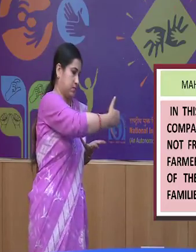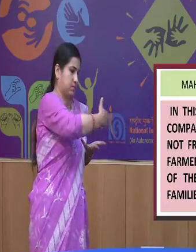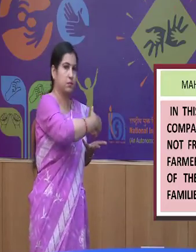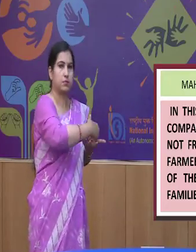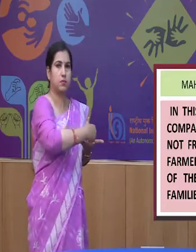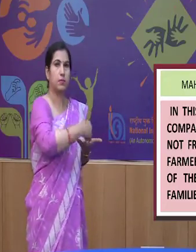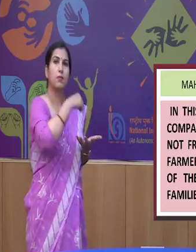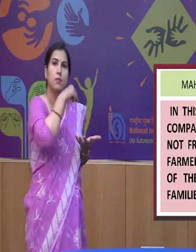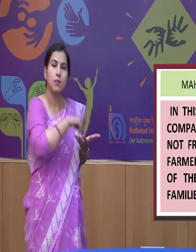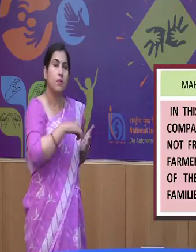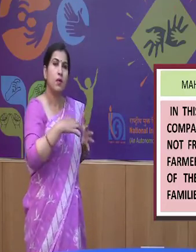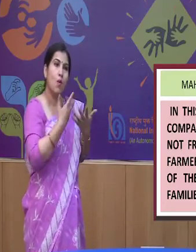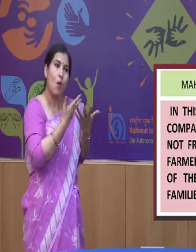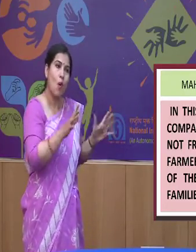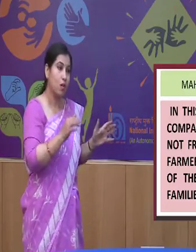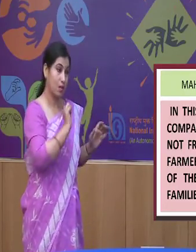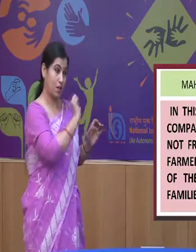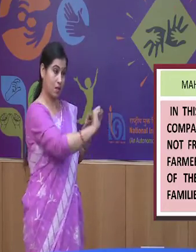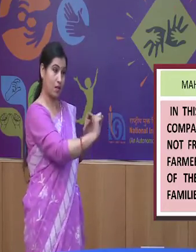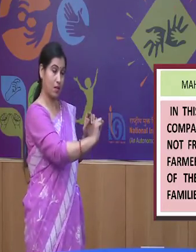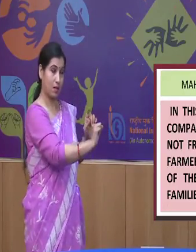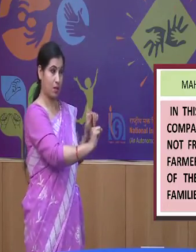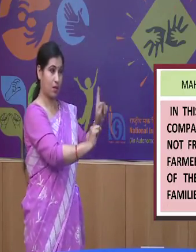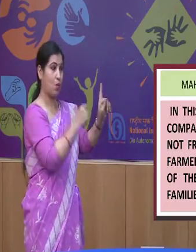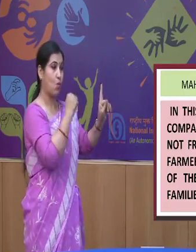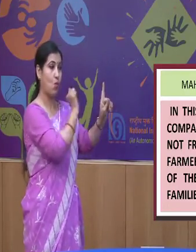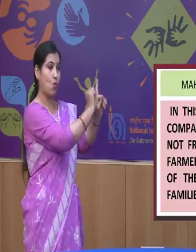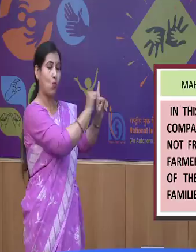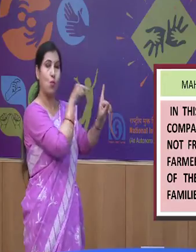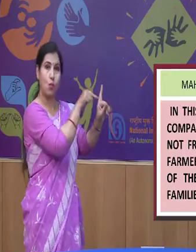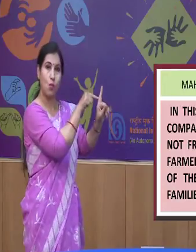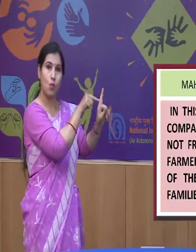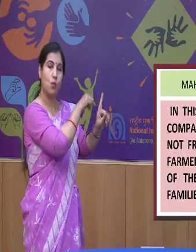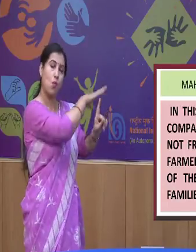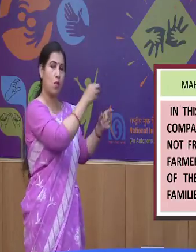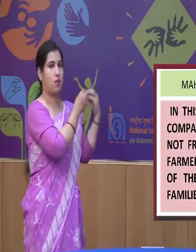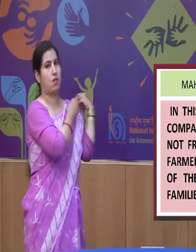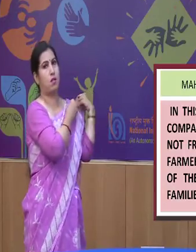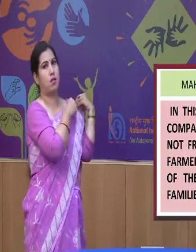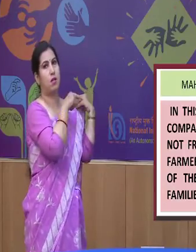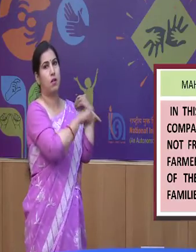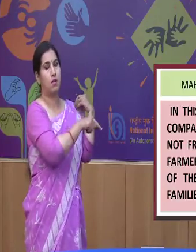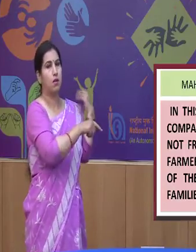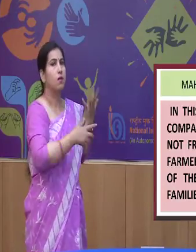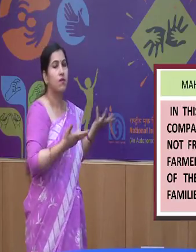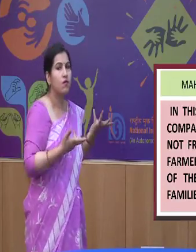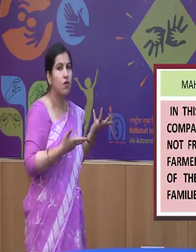Under this scheme, all the owners of the mahal were jointly responsible to pay